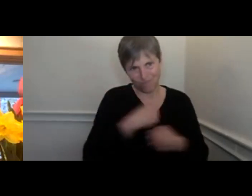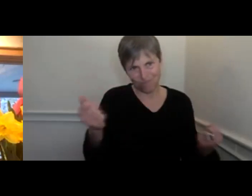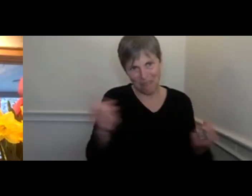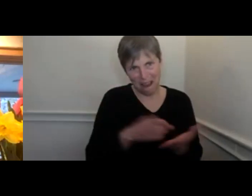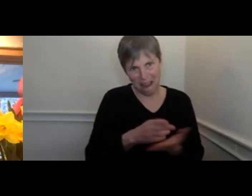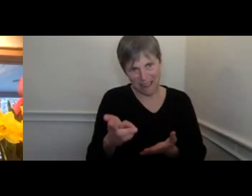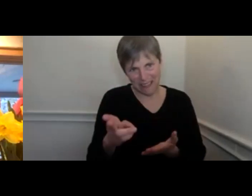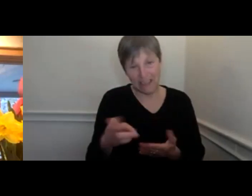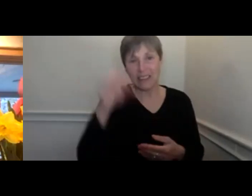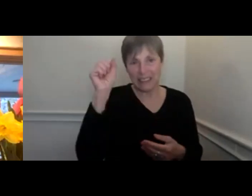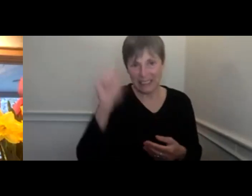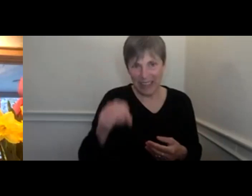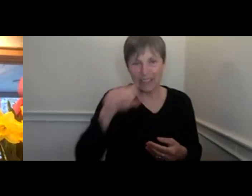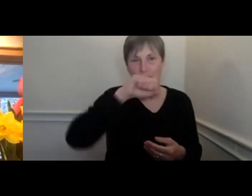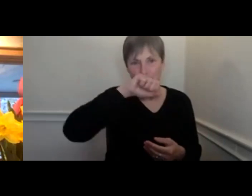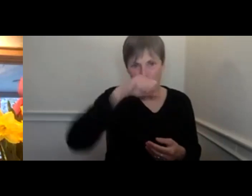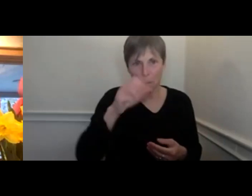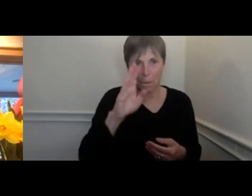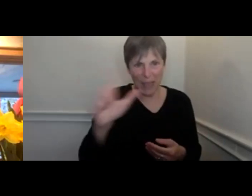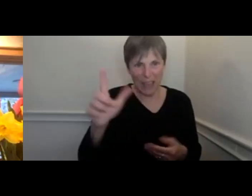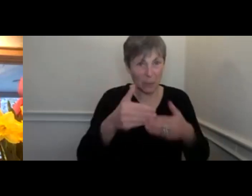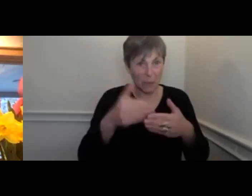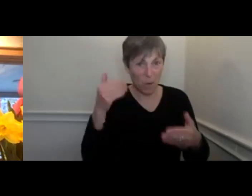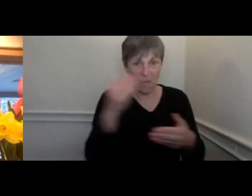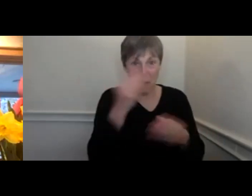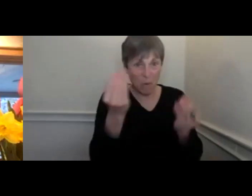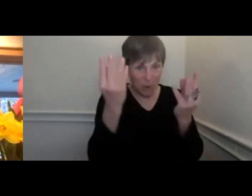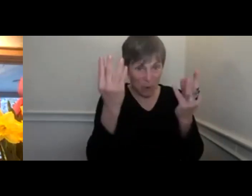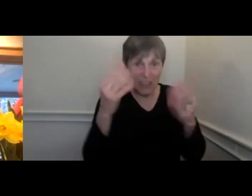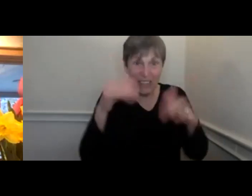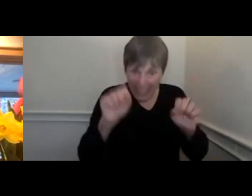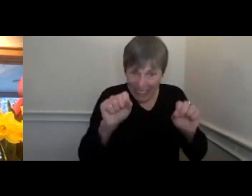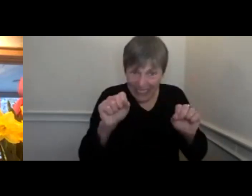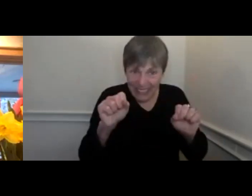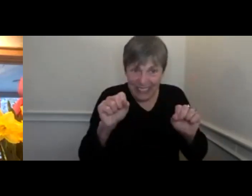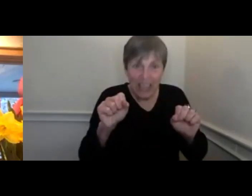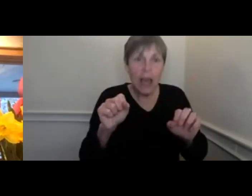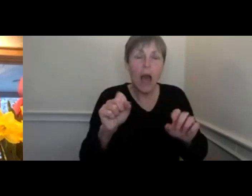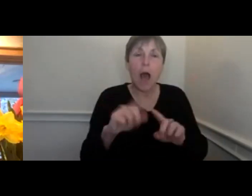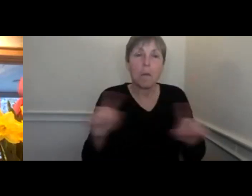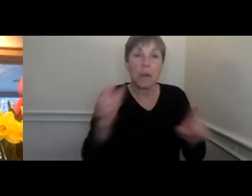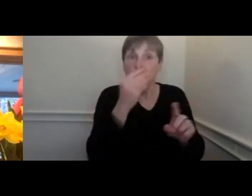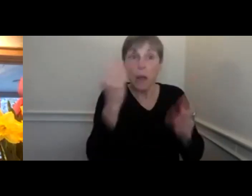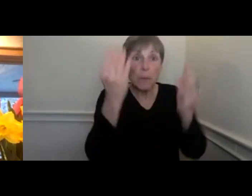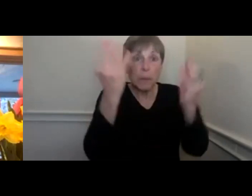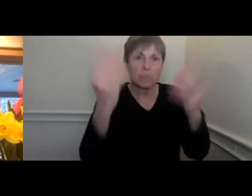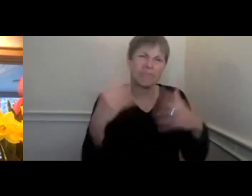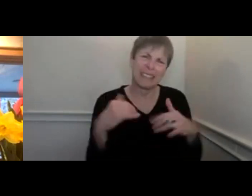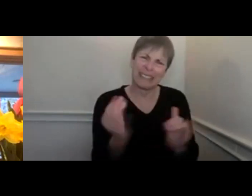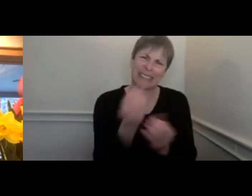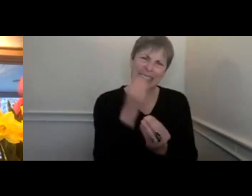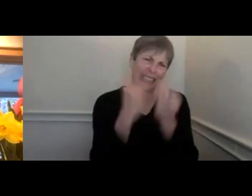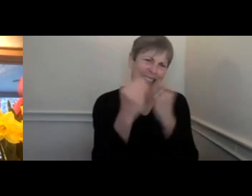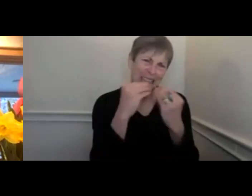love basil before it flowers, I eat plenty of basil after it flowers. it's still